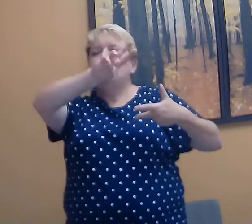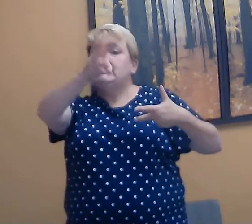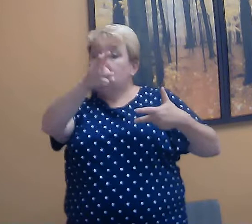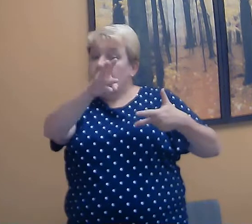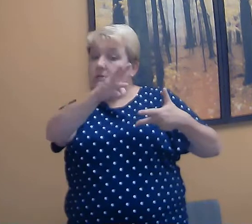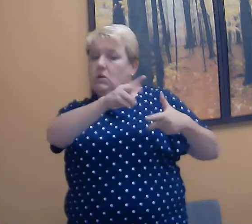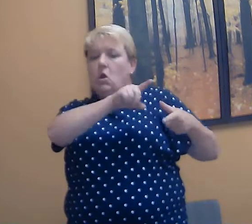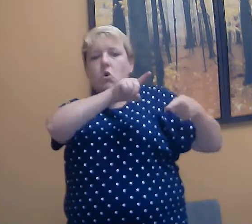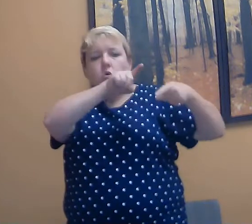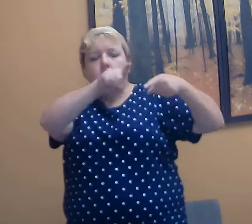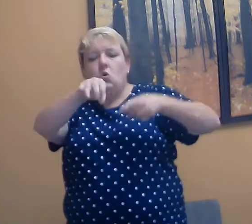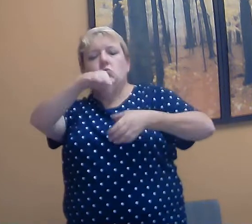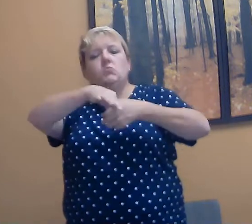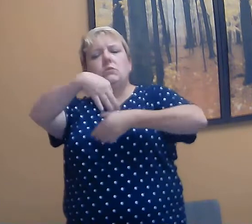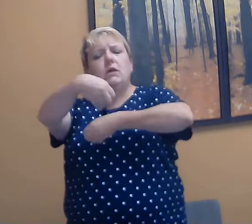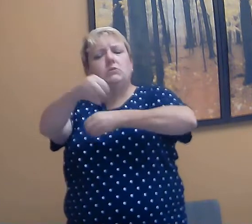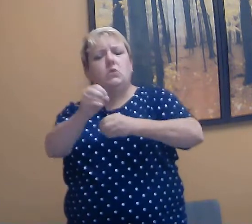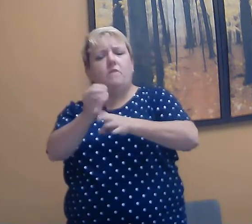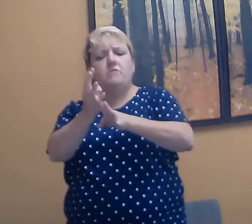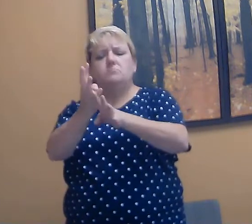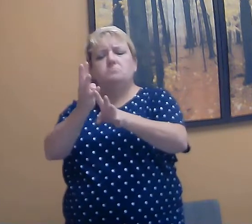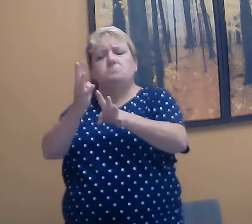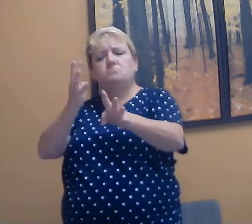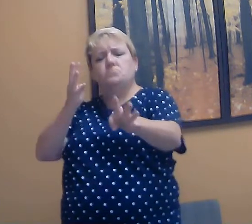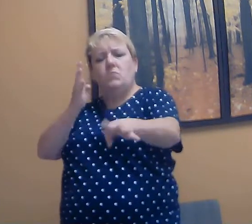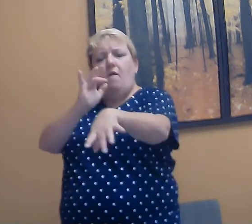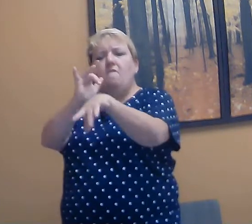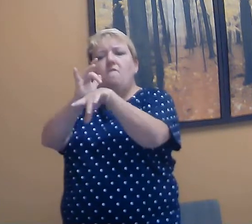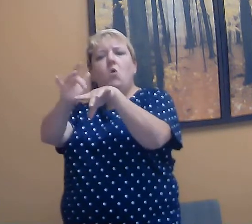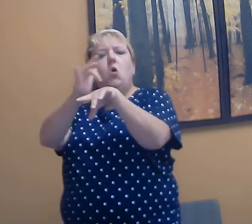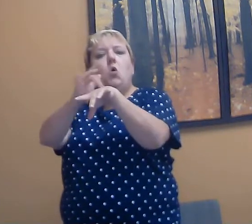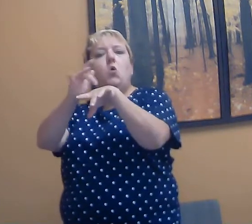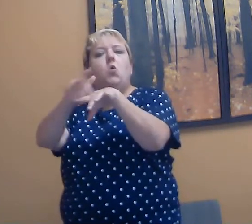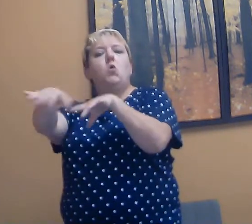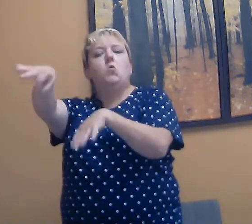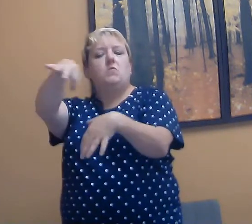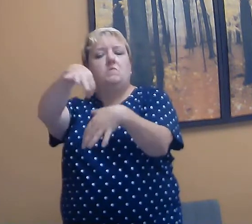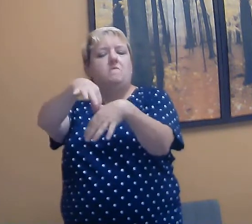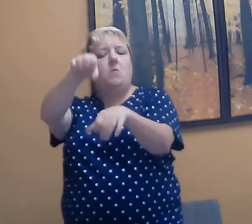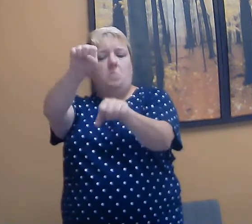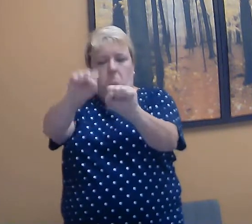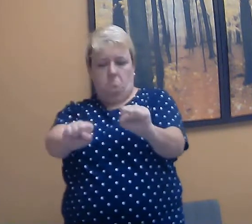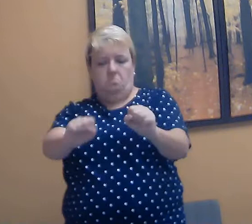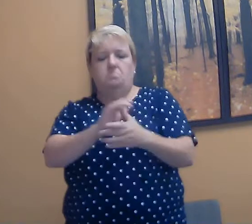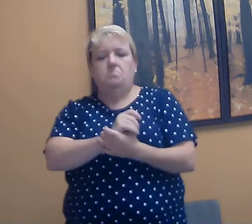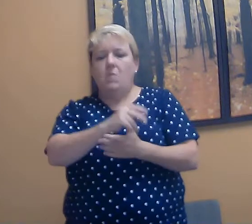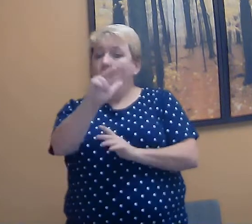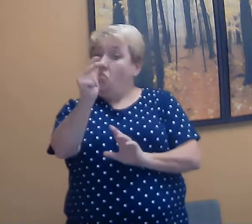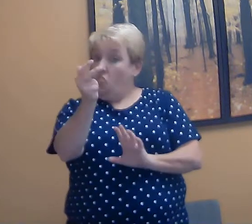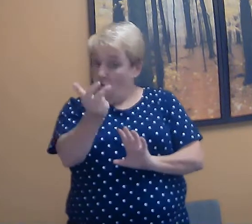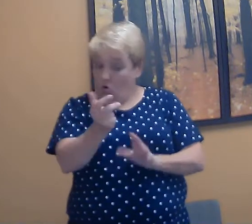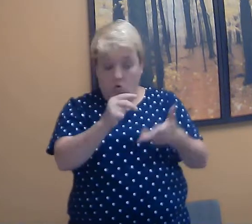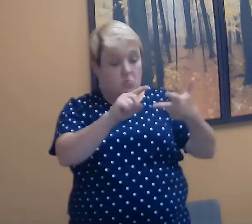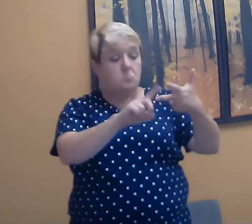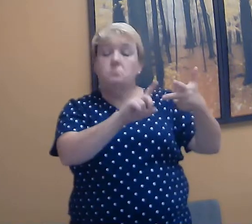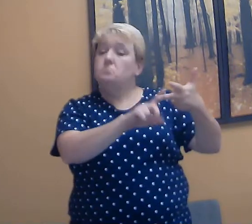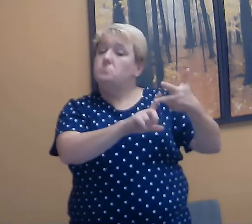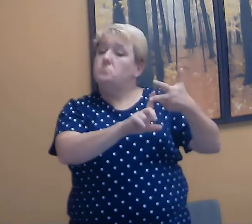to avoid potentially long lines at the polls on Election Day. And third, you can vote in person at